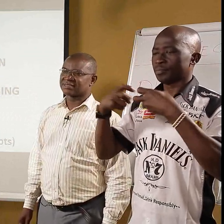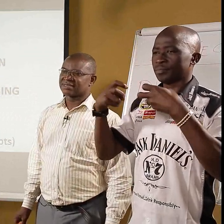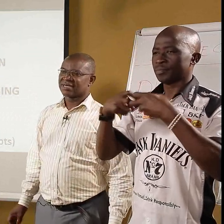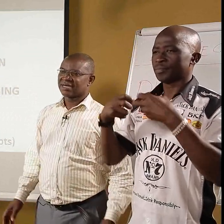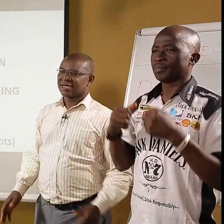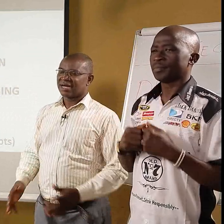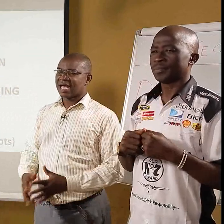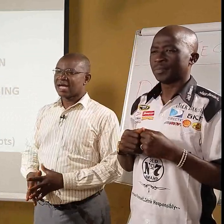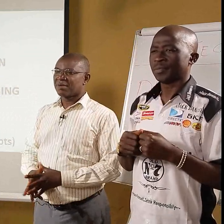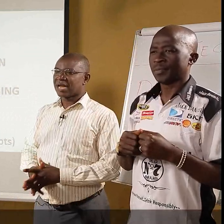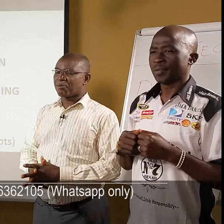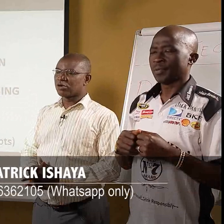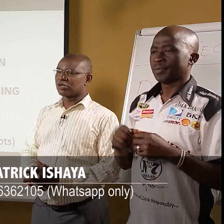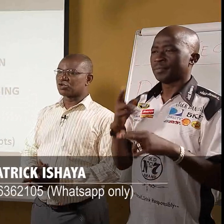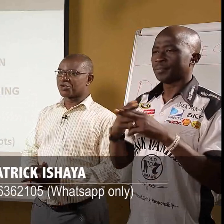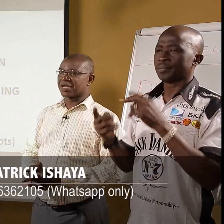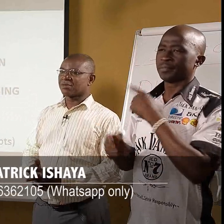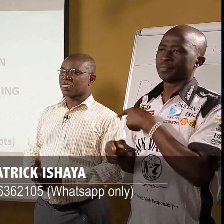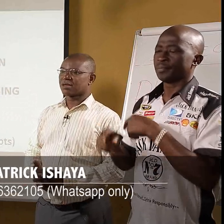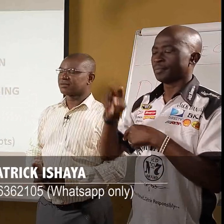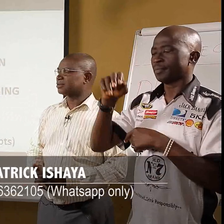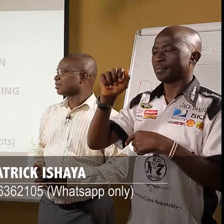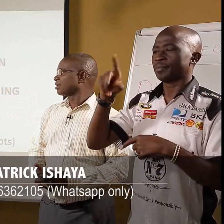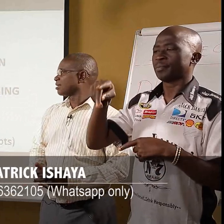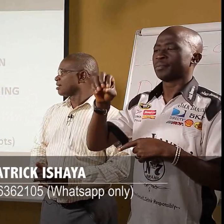physics. I am Napoleon Kure,